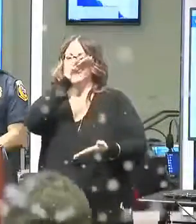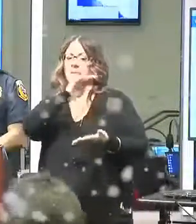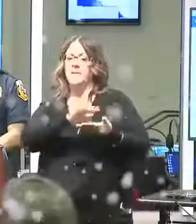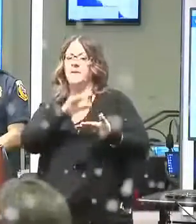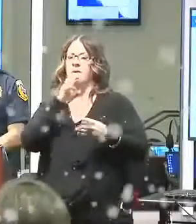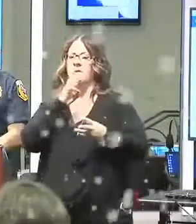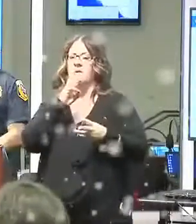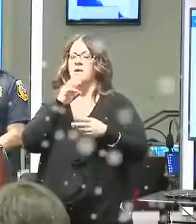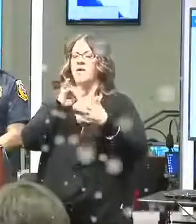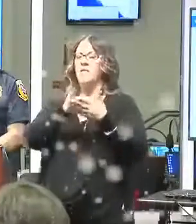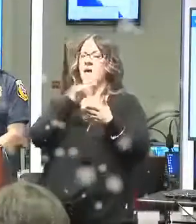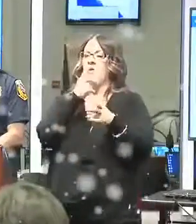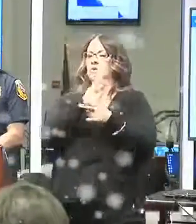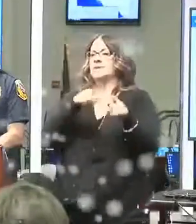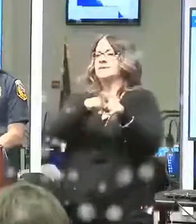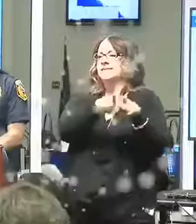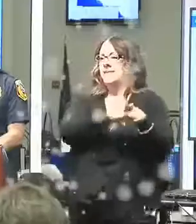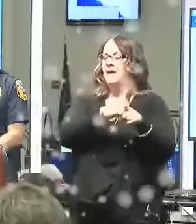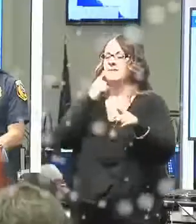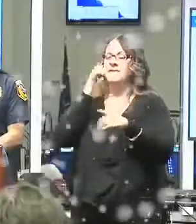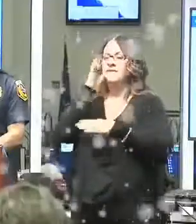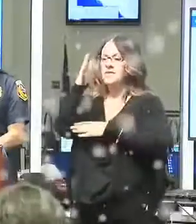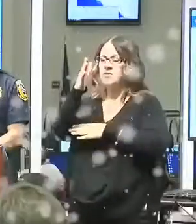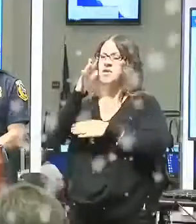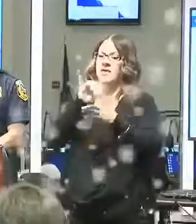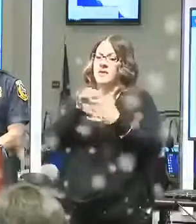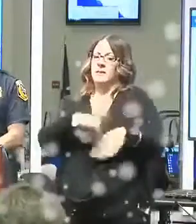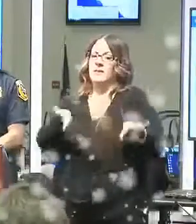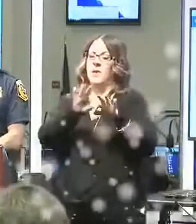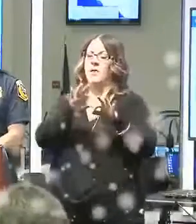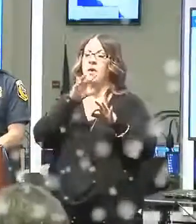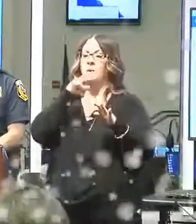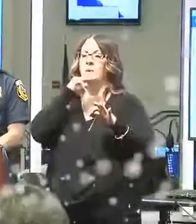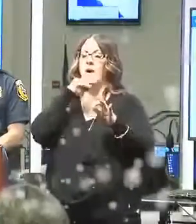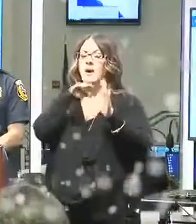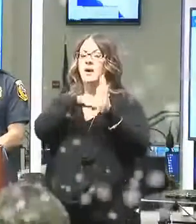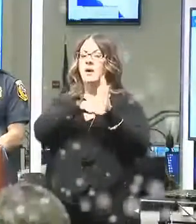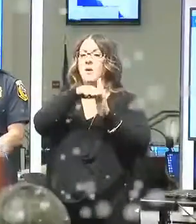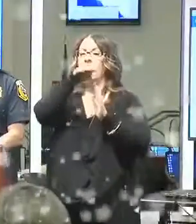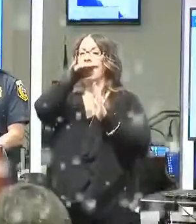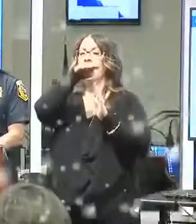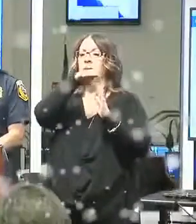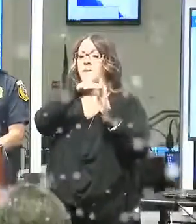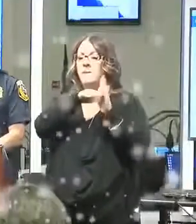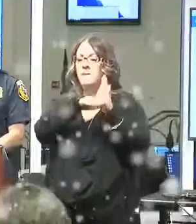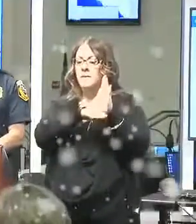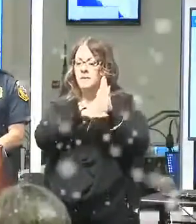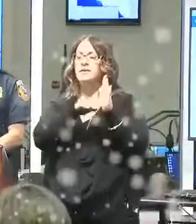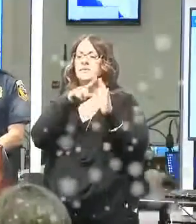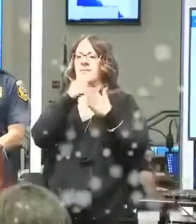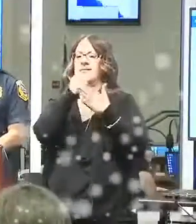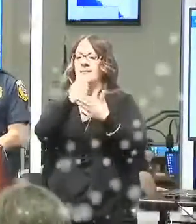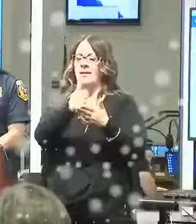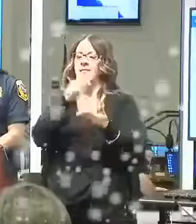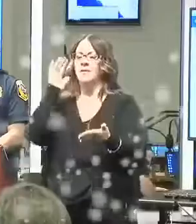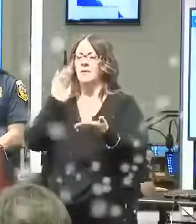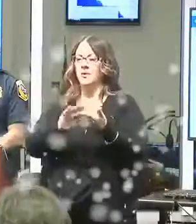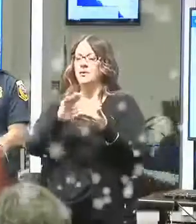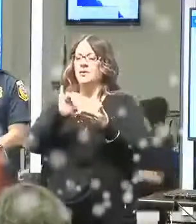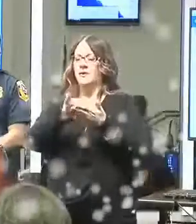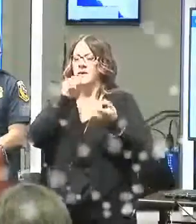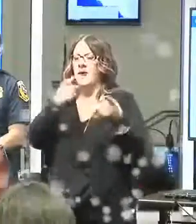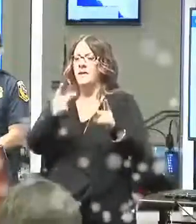future. Obviously, bringing the reservoir down is a real critical factor right now, so we can basically continue this normal operations of the system.